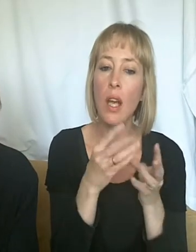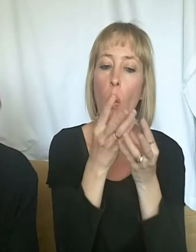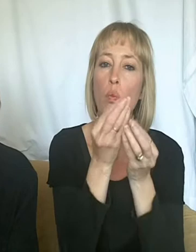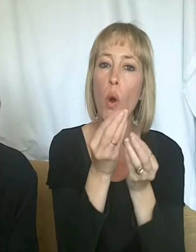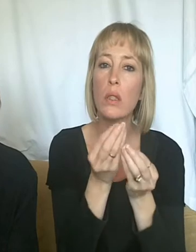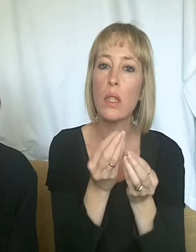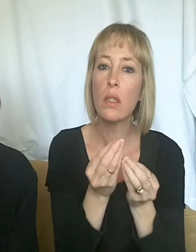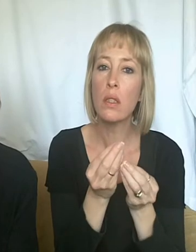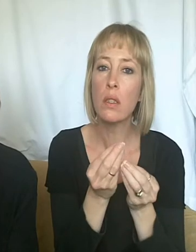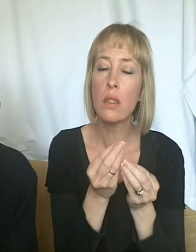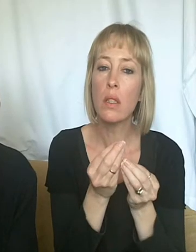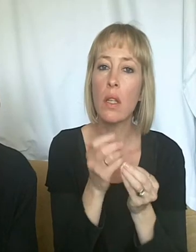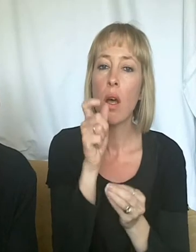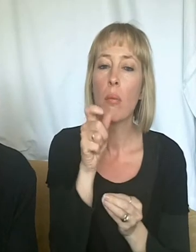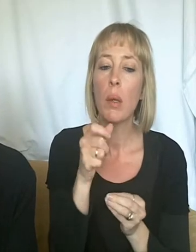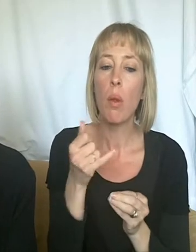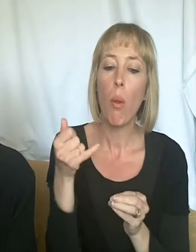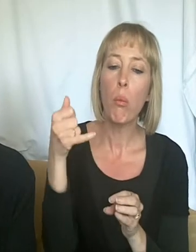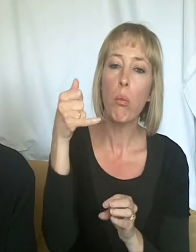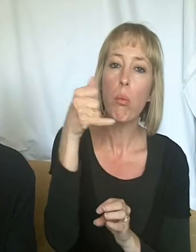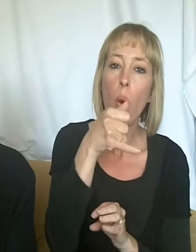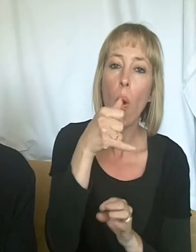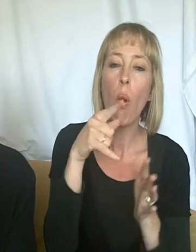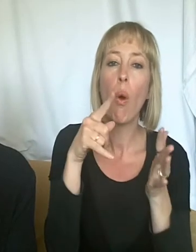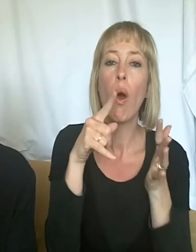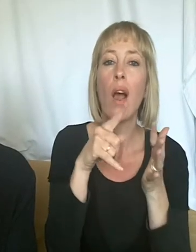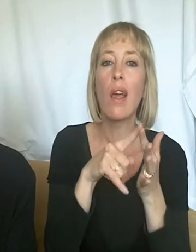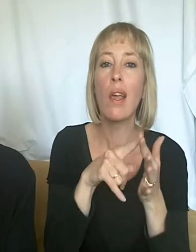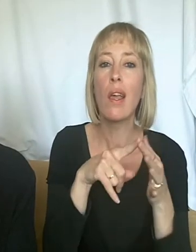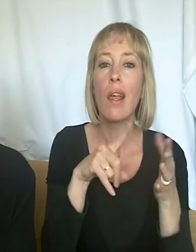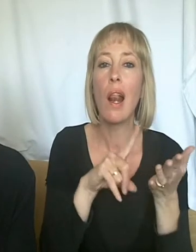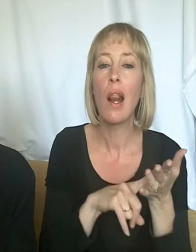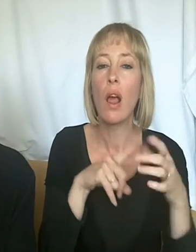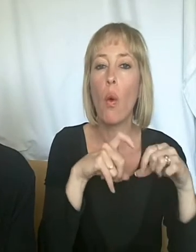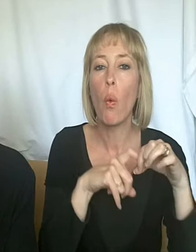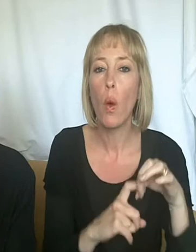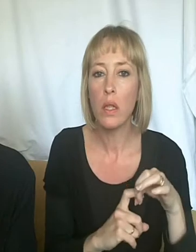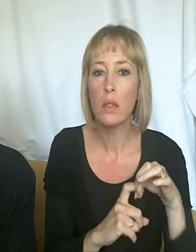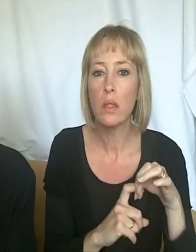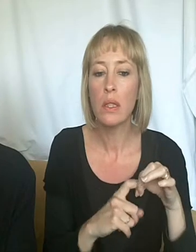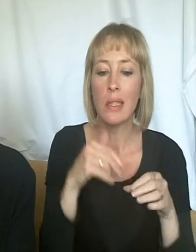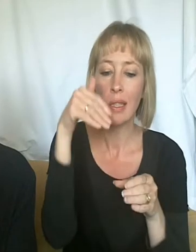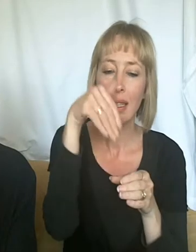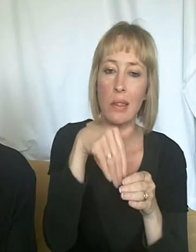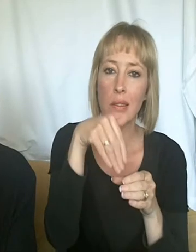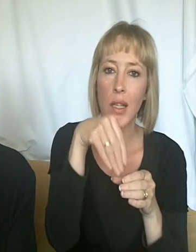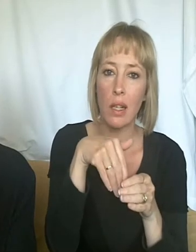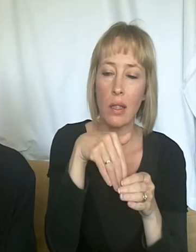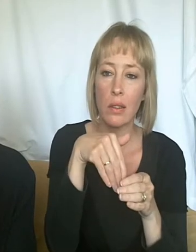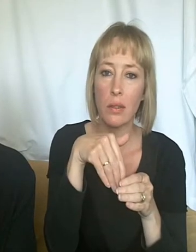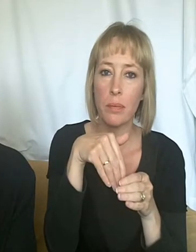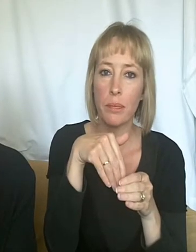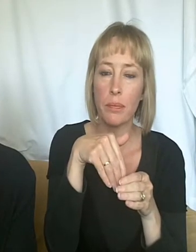wadding, and people drip their electronic cigarette liquid in